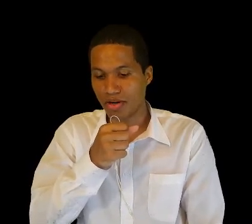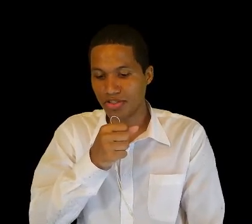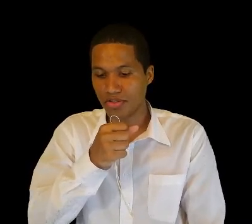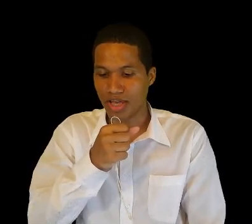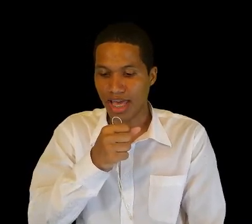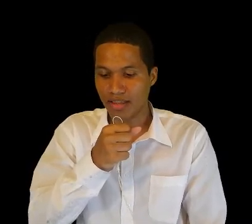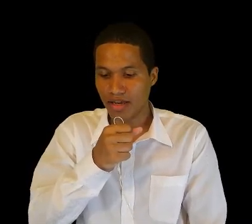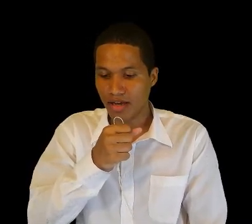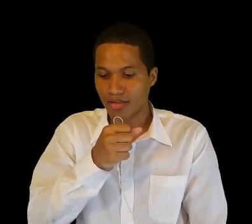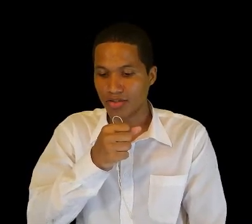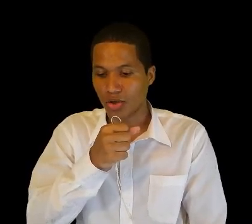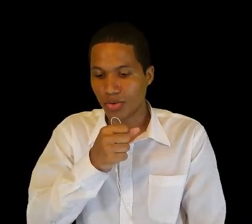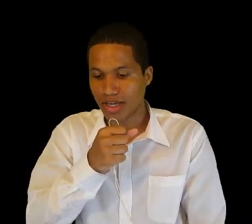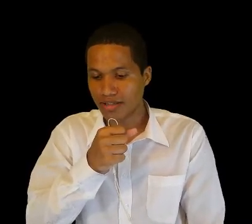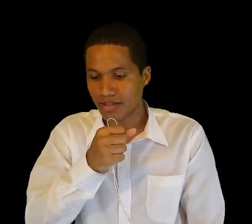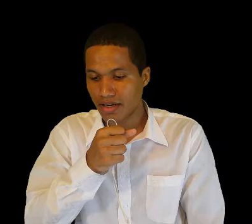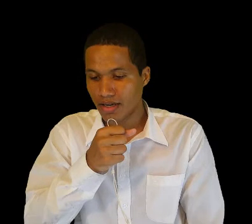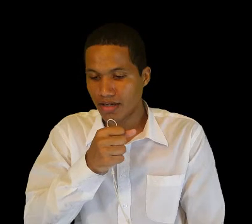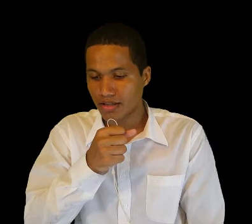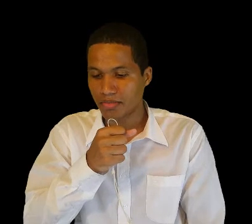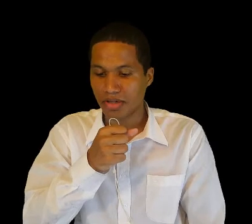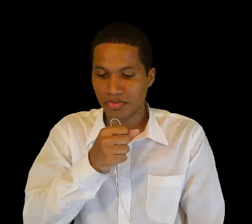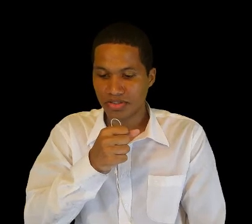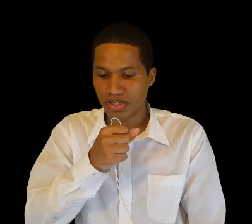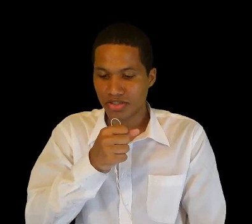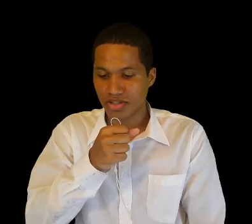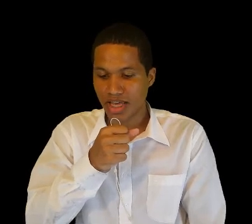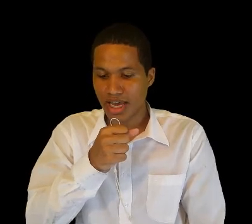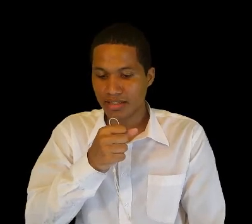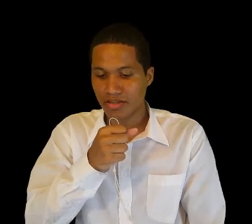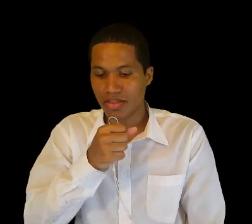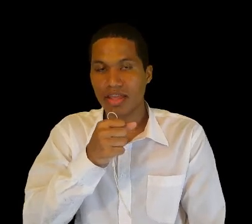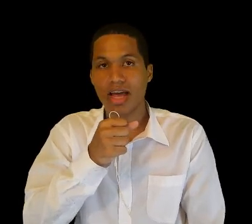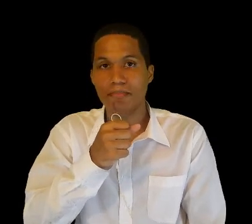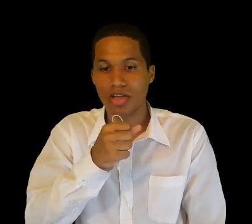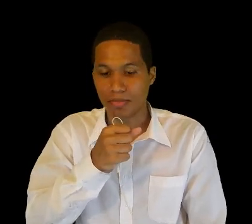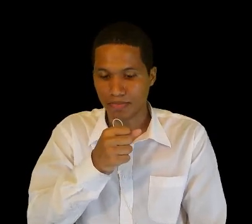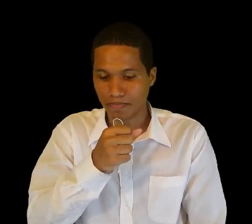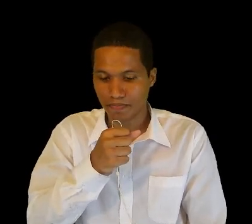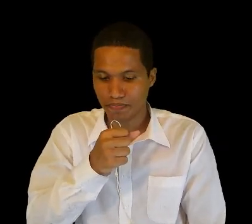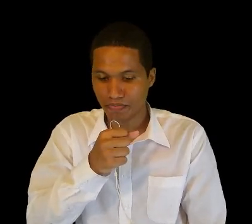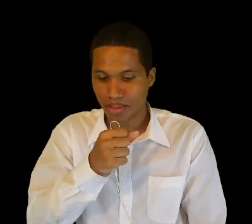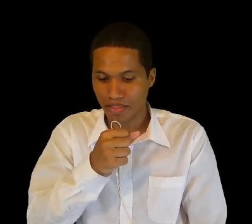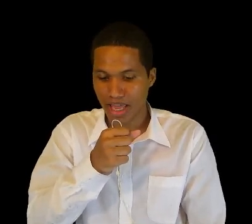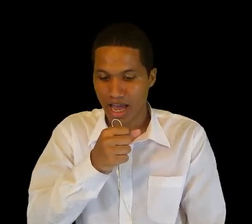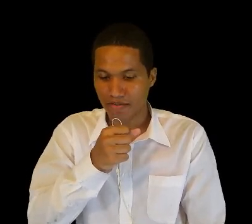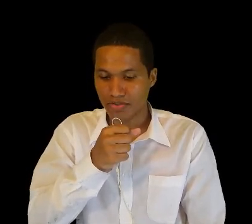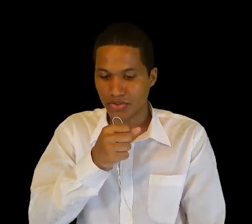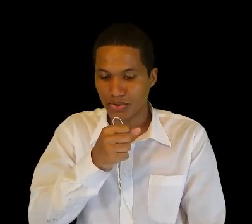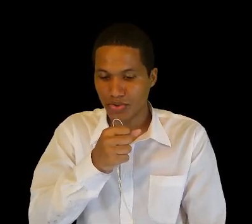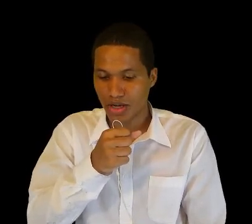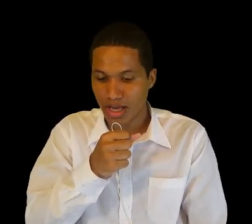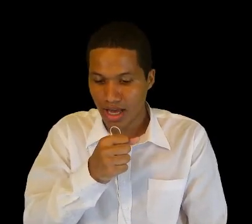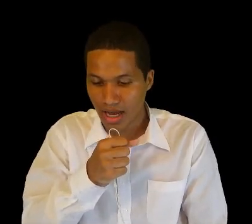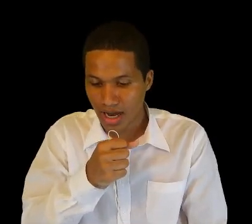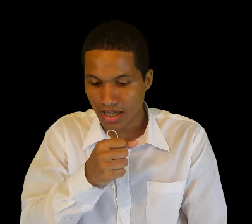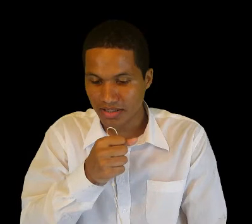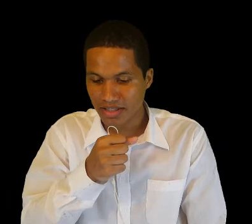three parts: the head, the thorax, the middle section, and the abdomen. They have